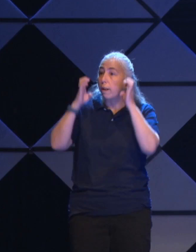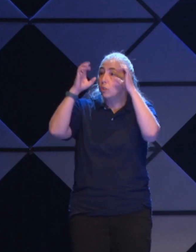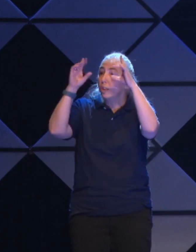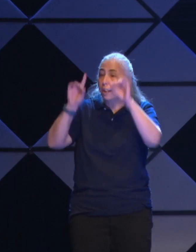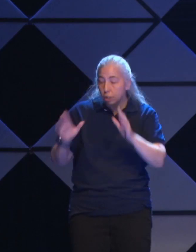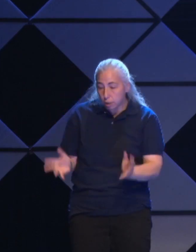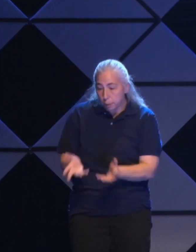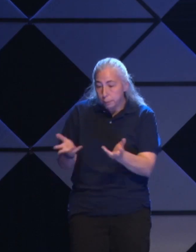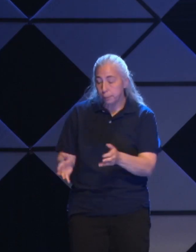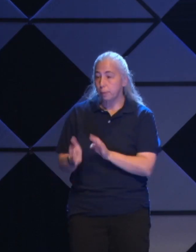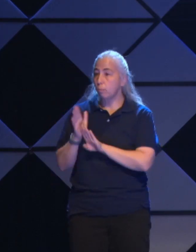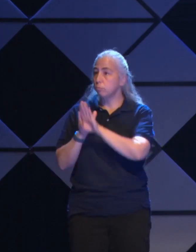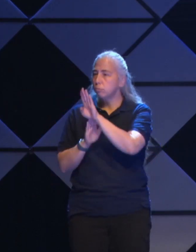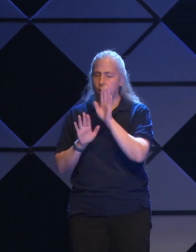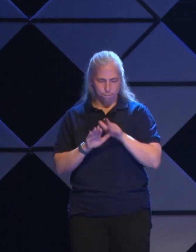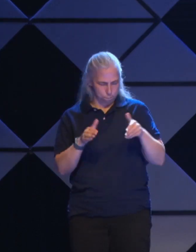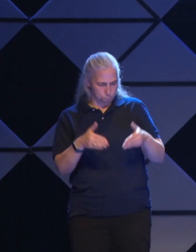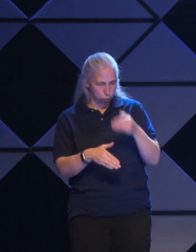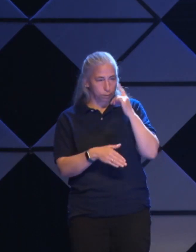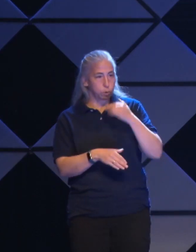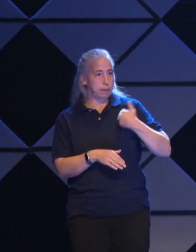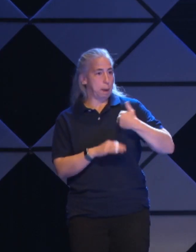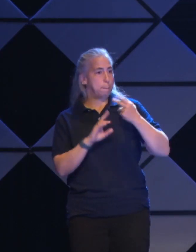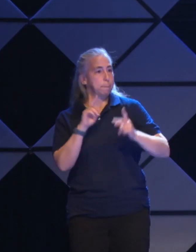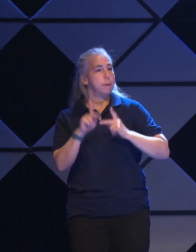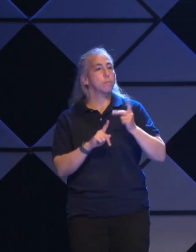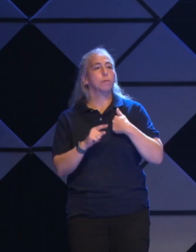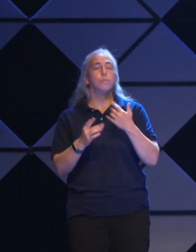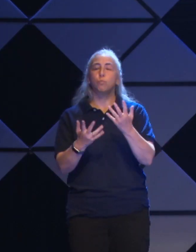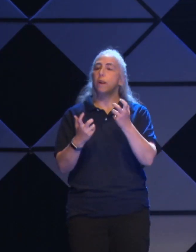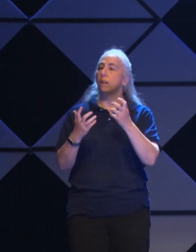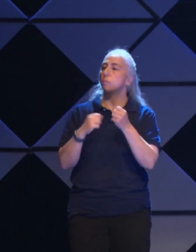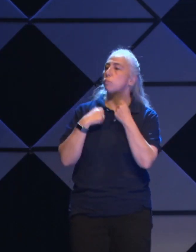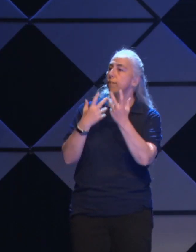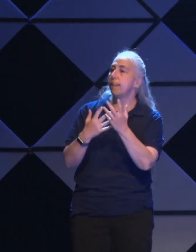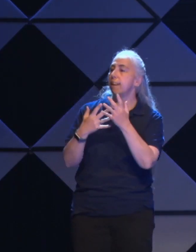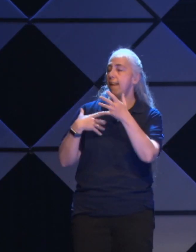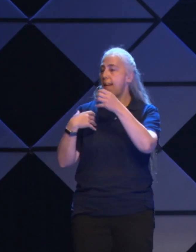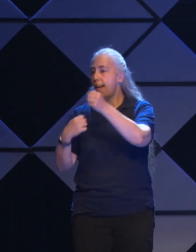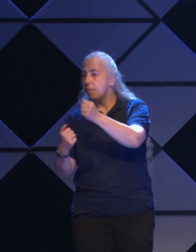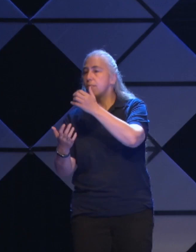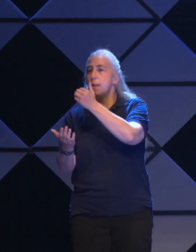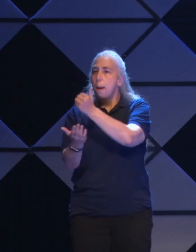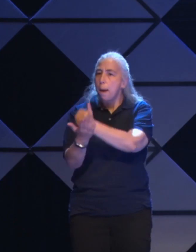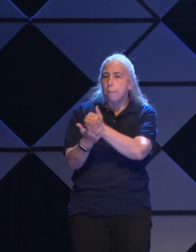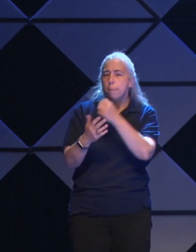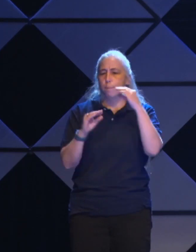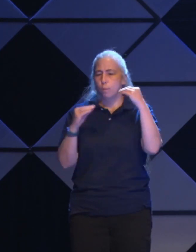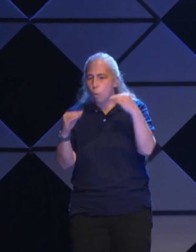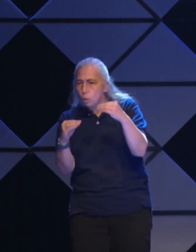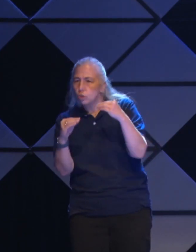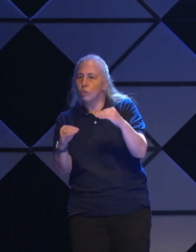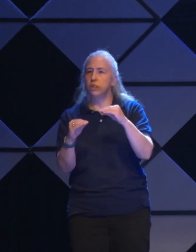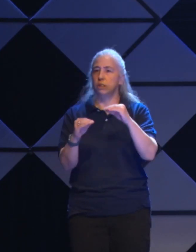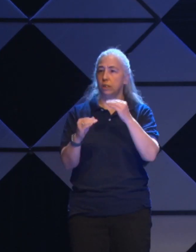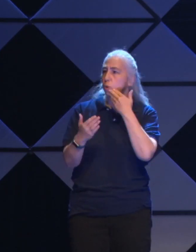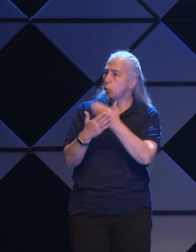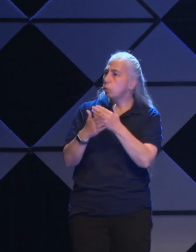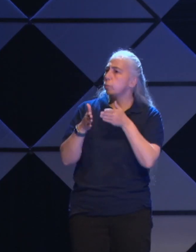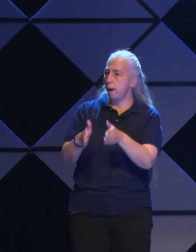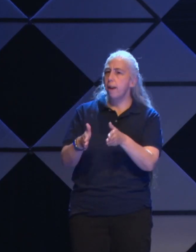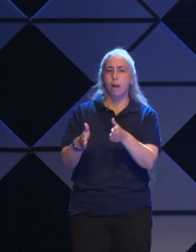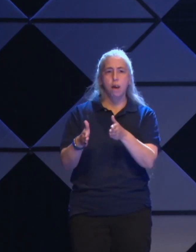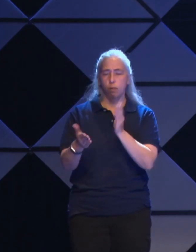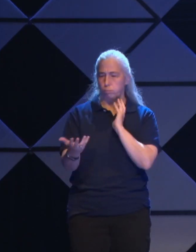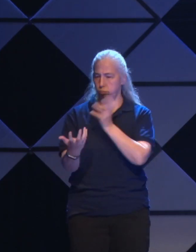on young people so that we can provide help and coaching and help them in a practical way. We have done that